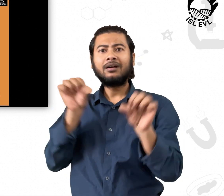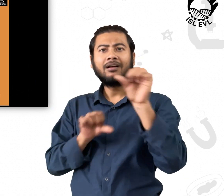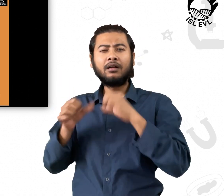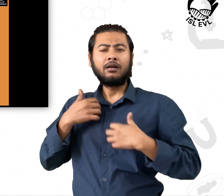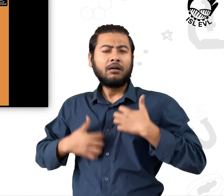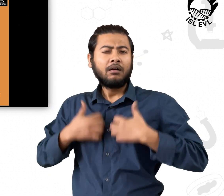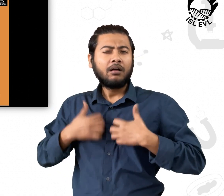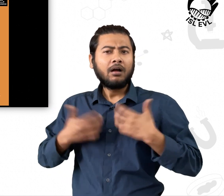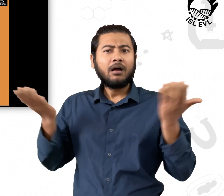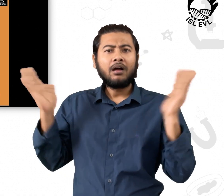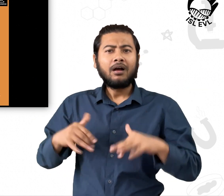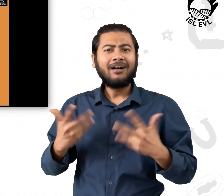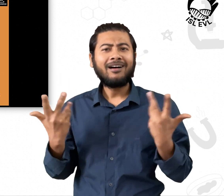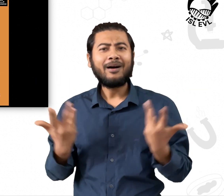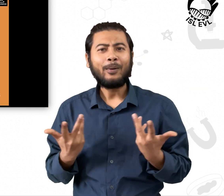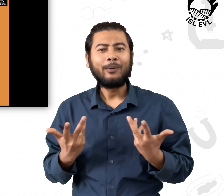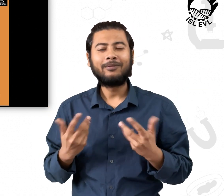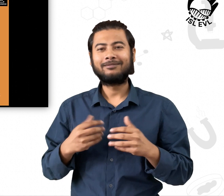of bacteria interest you so much?